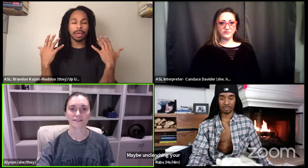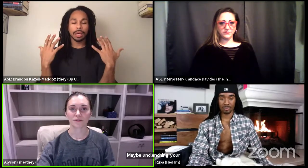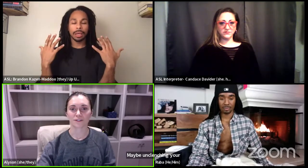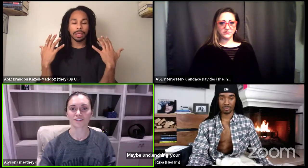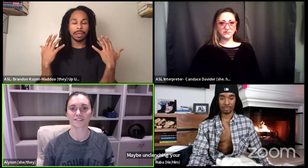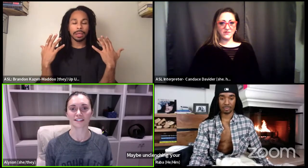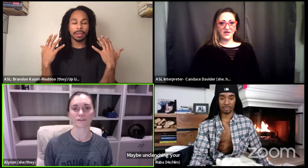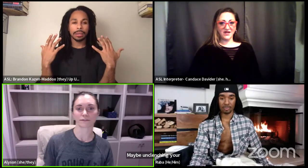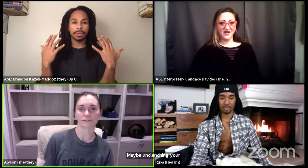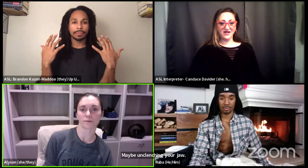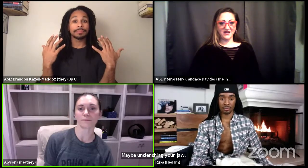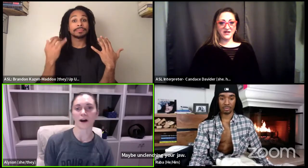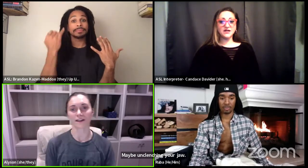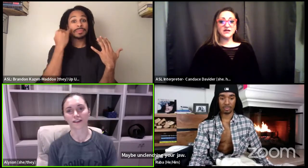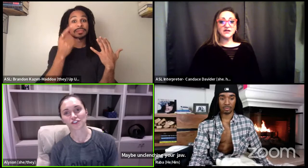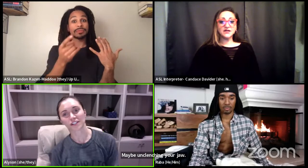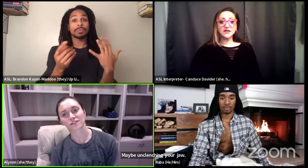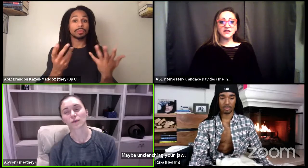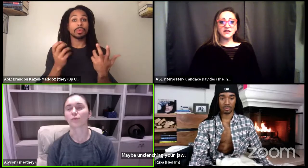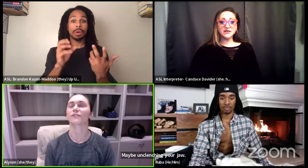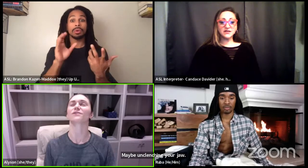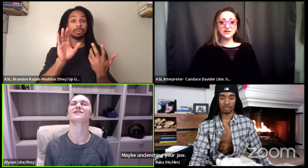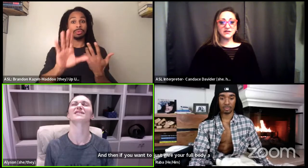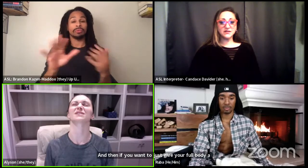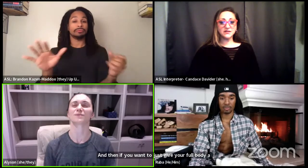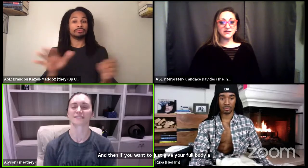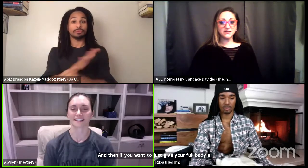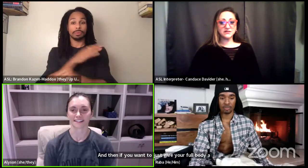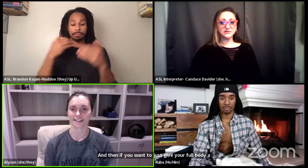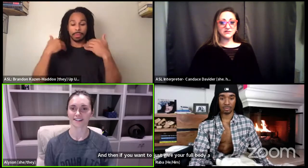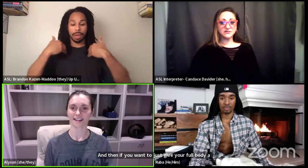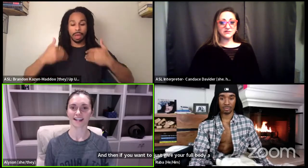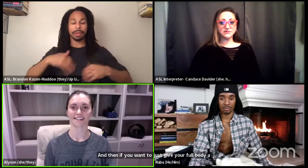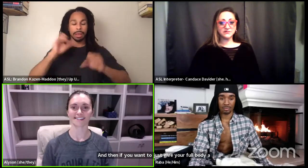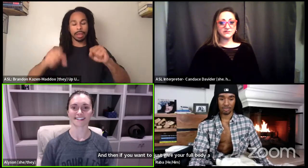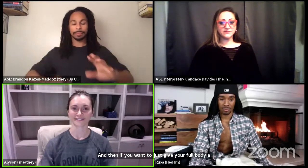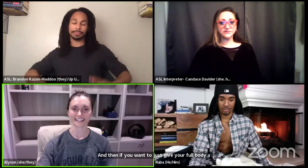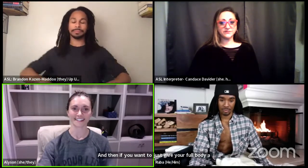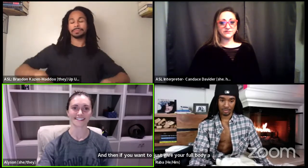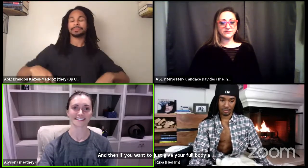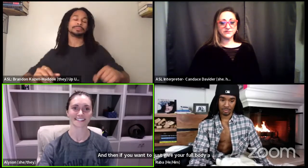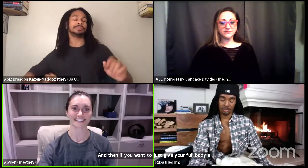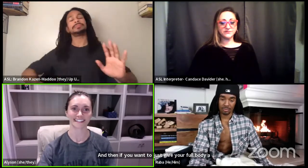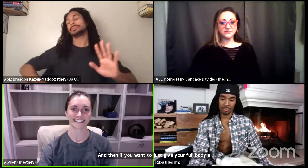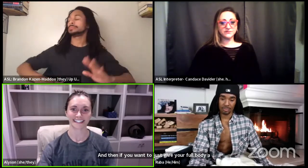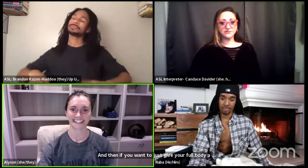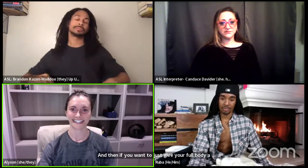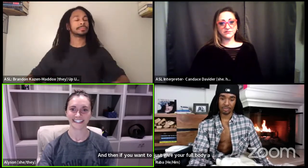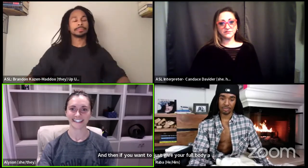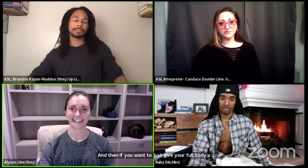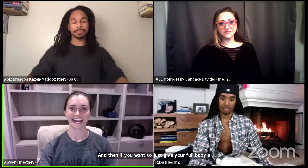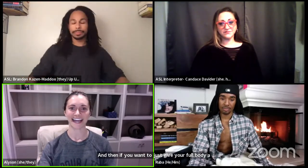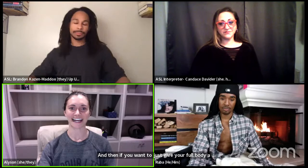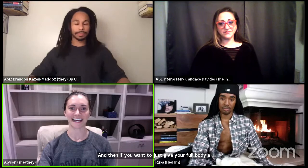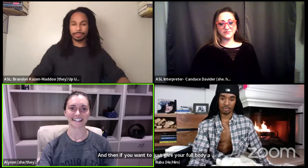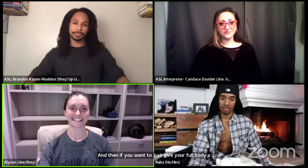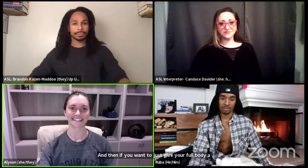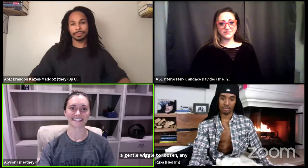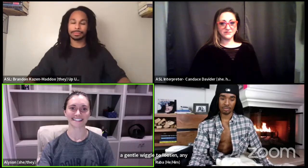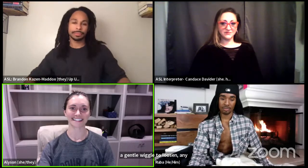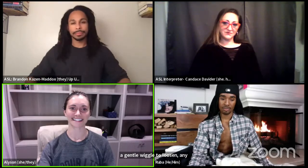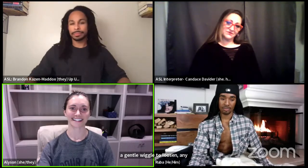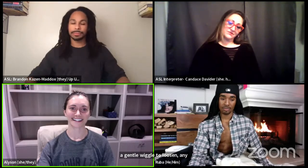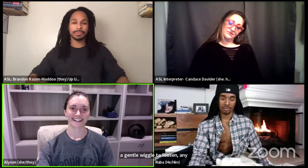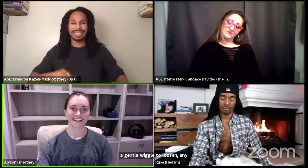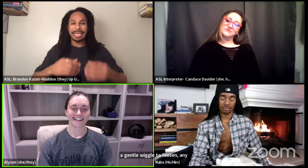And then if you want to just give your full body a gentle wiggle to loosen any stiffness. Yeah.